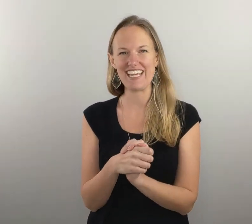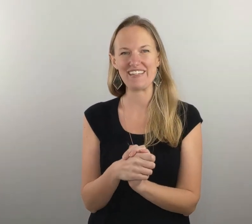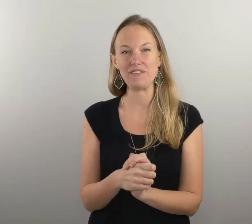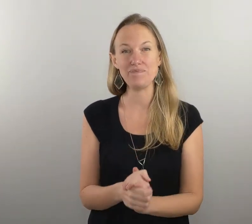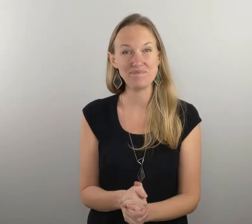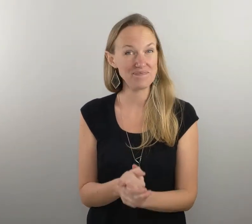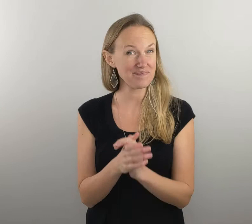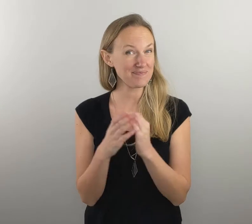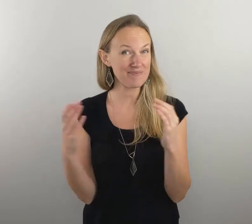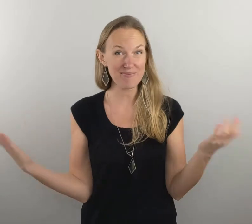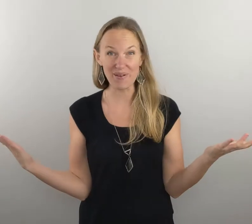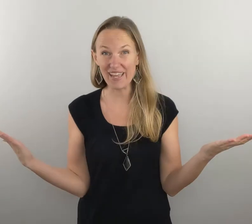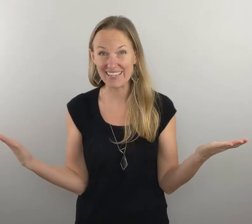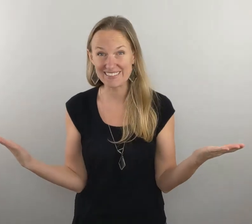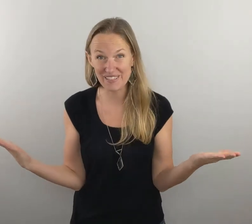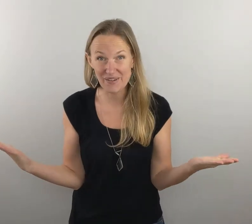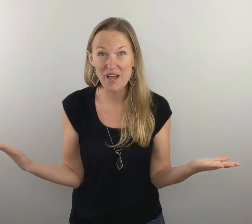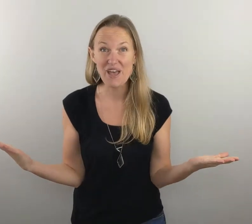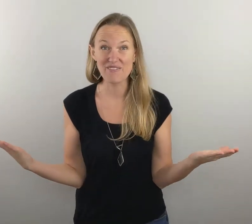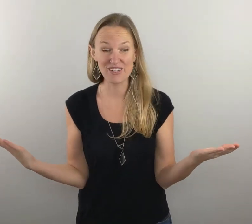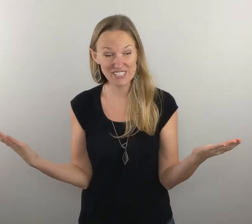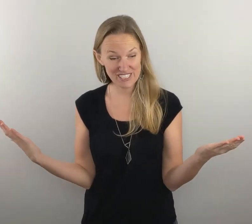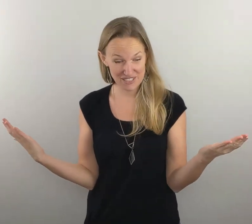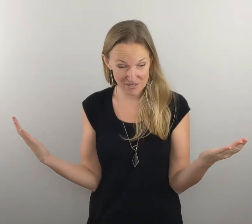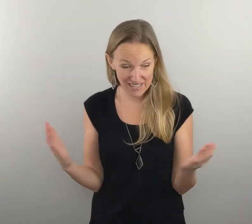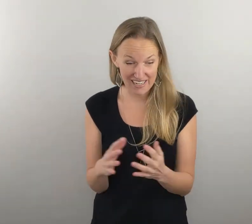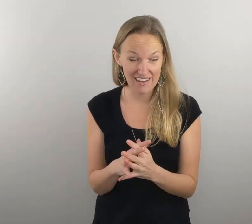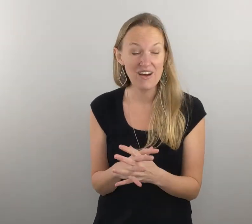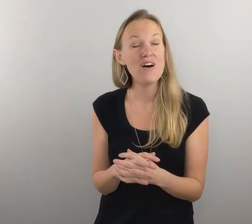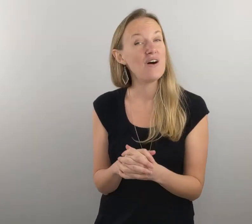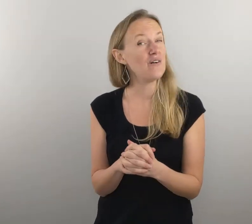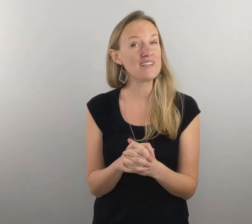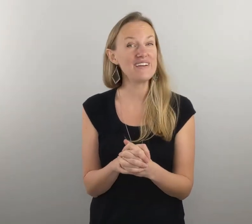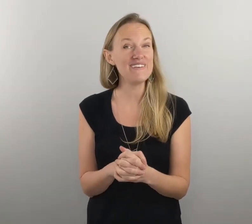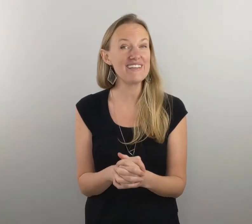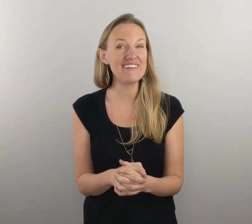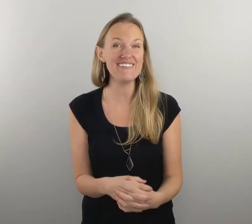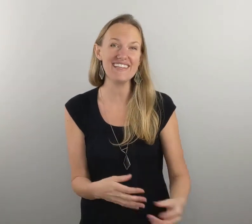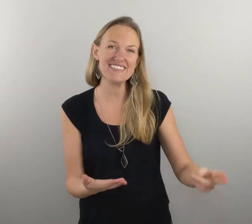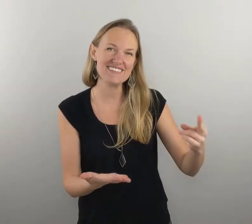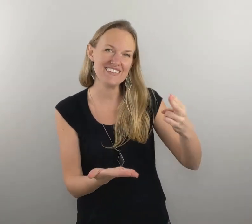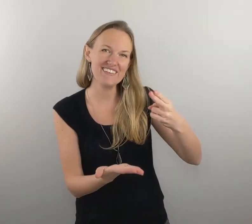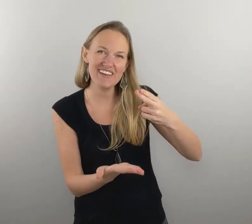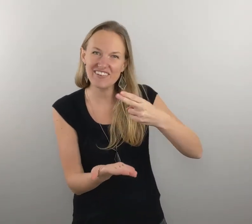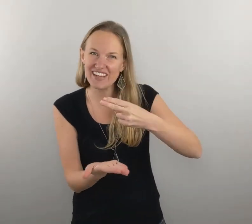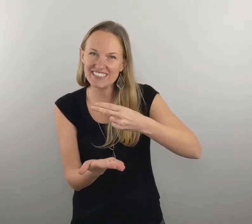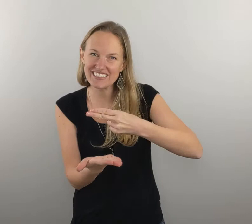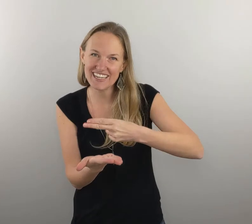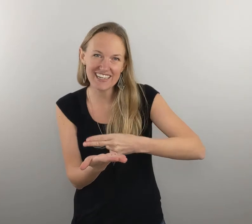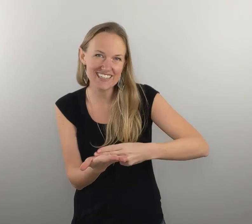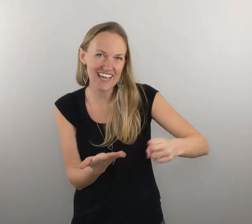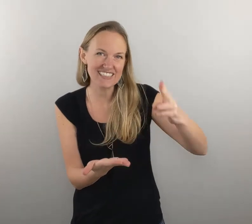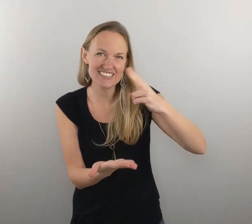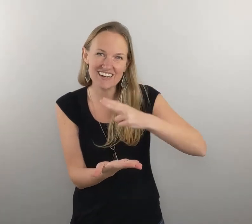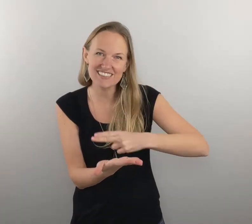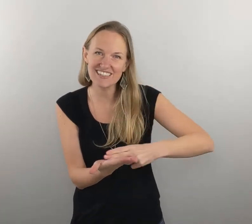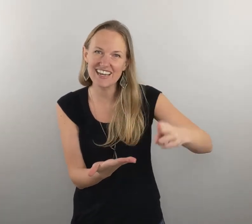channel. Okay, so verse 3, holy, holy, holy. So we know that from yesterday, an H across our